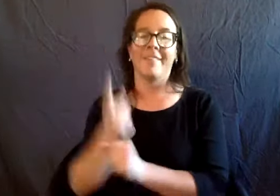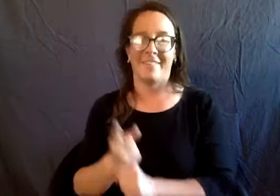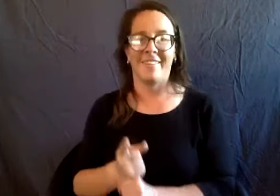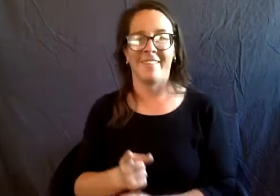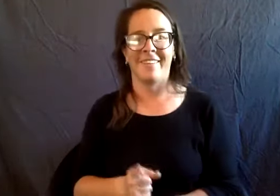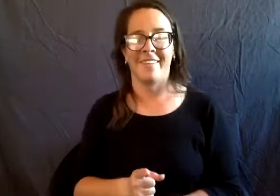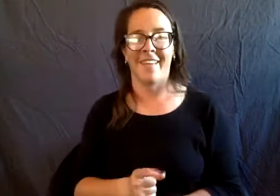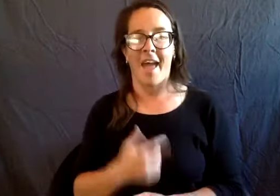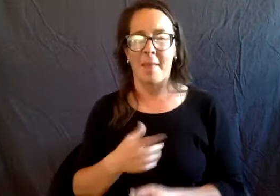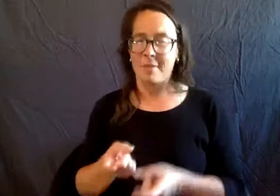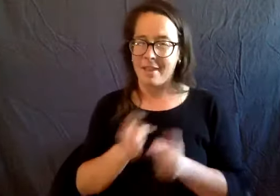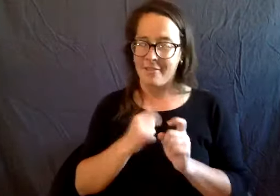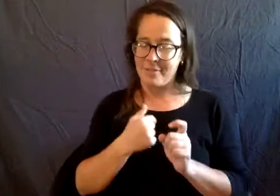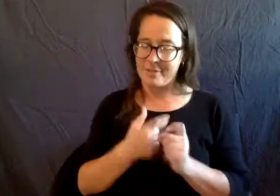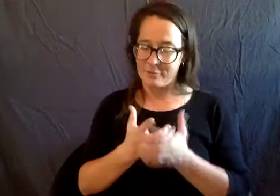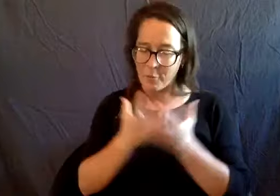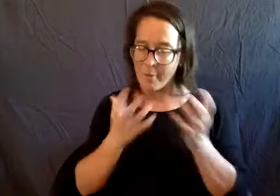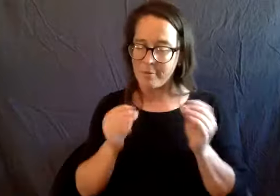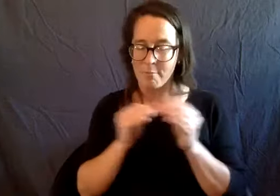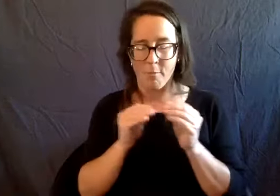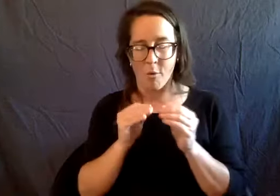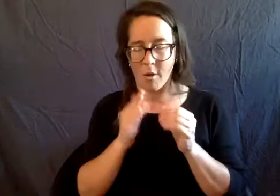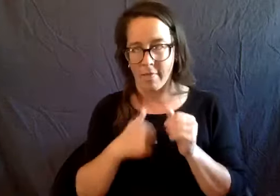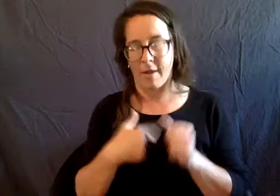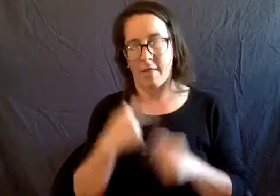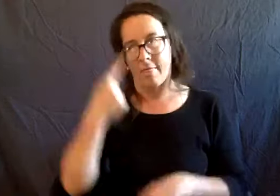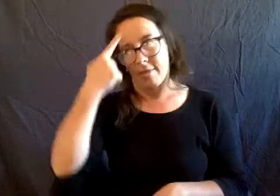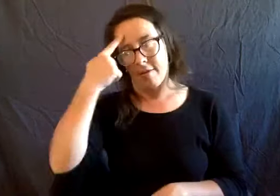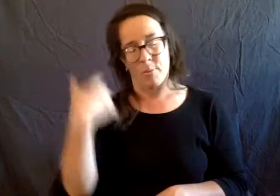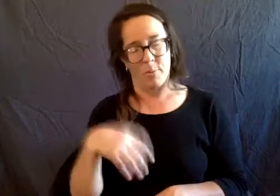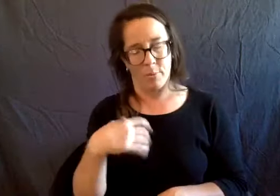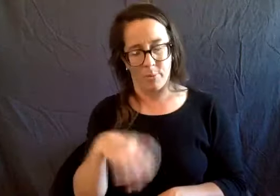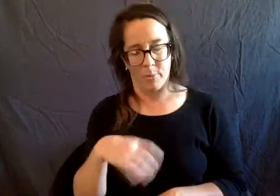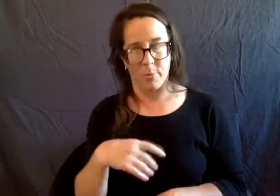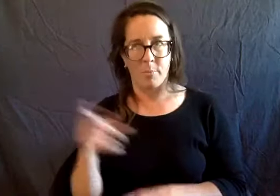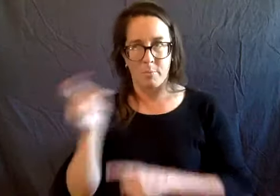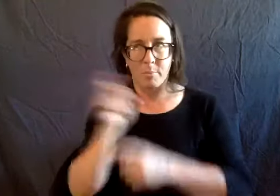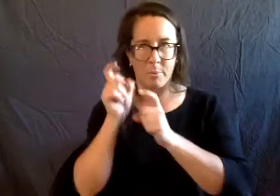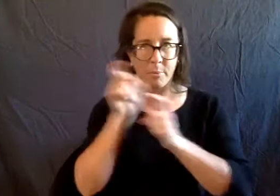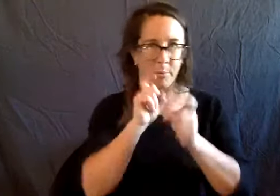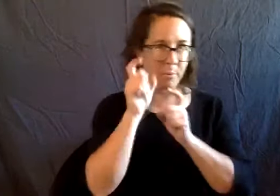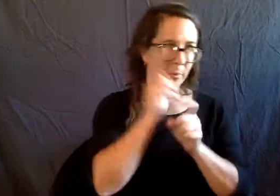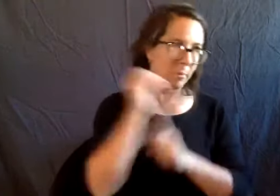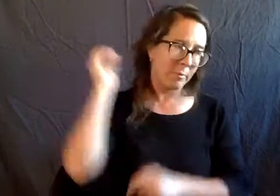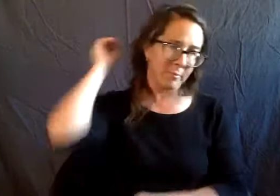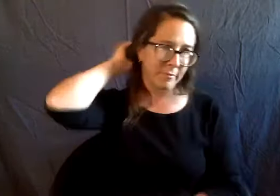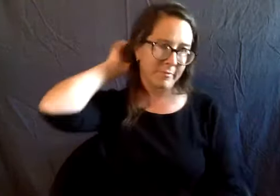I have been given so much more than I ever thought I could be given. And with that,